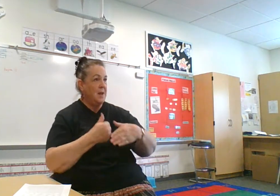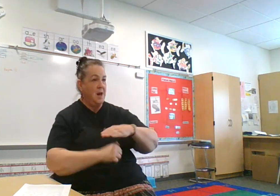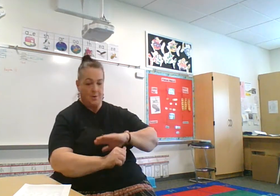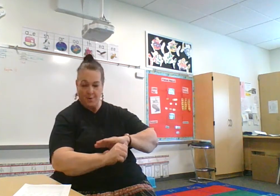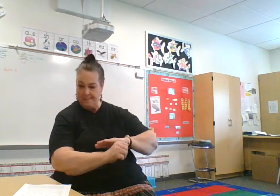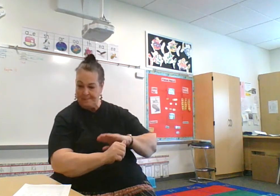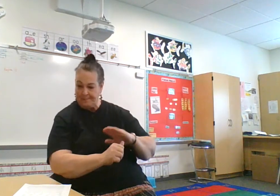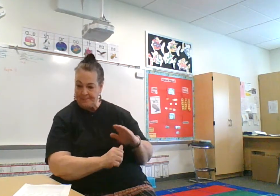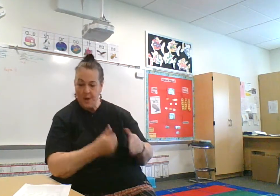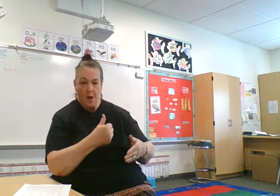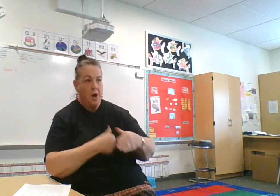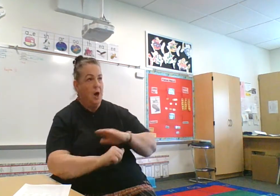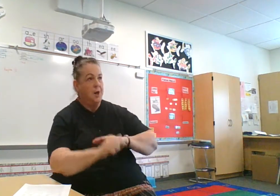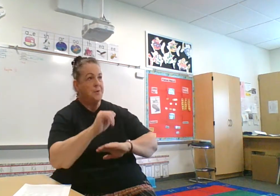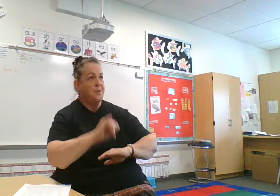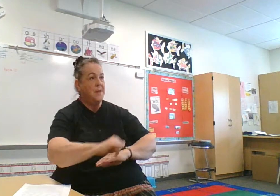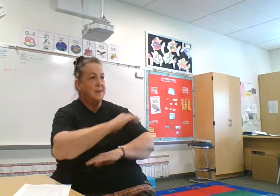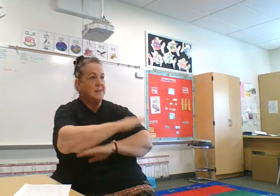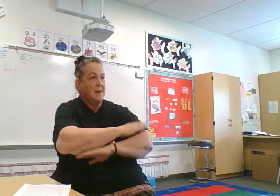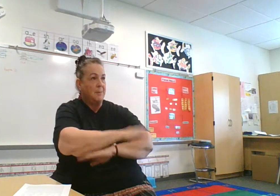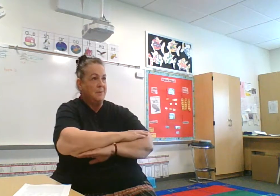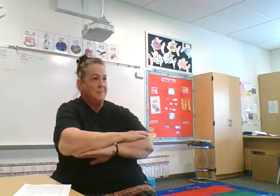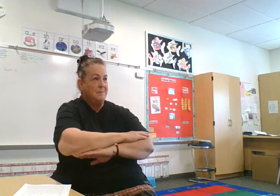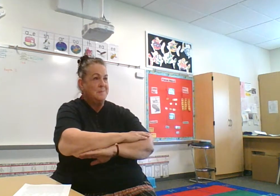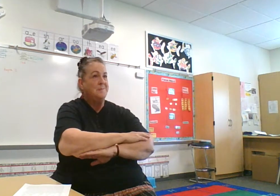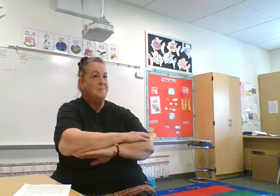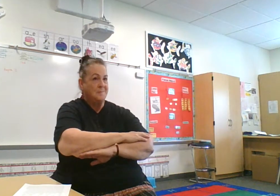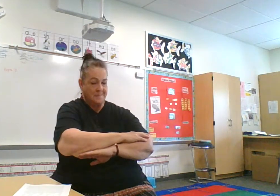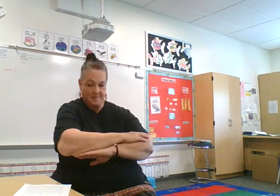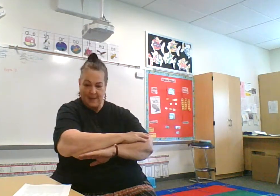Under. Under the table. Okay.